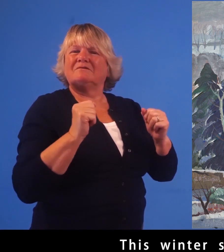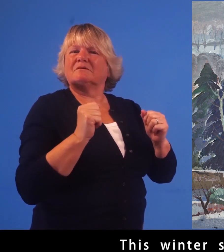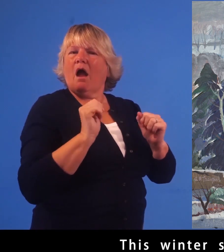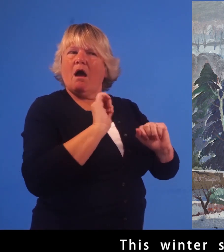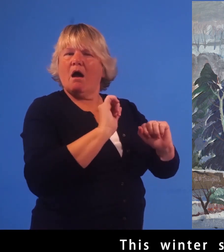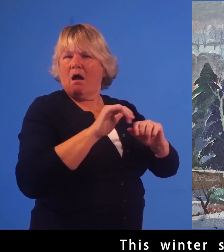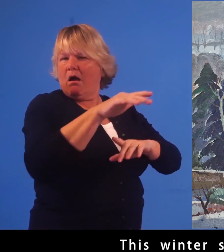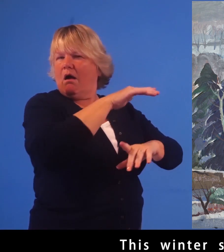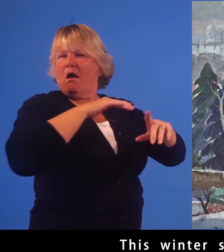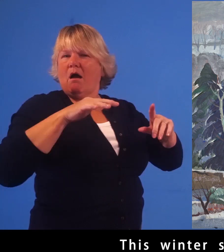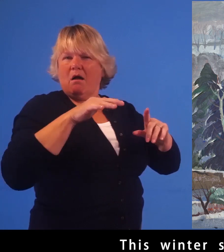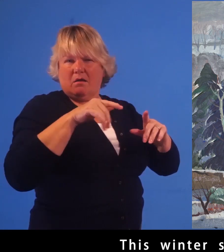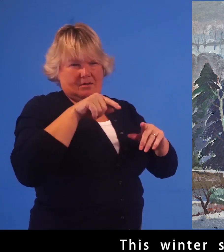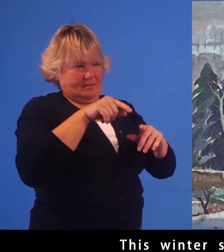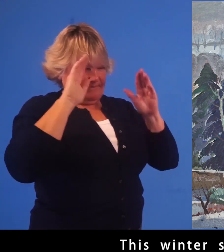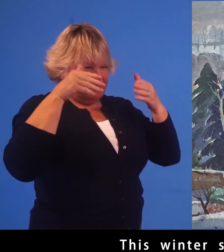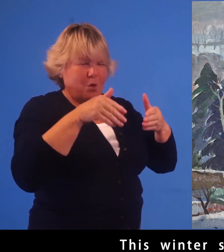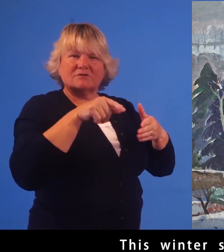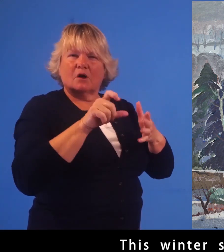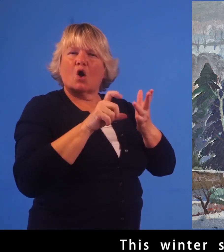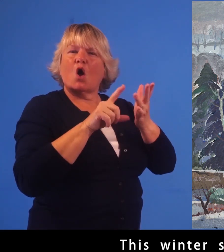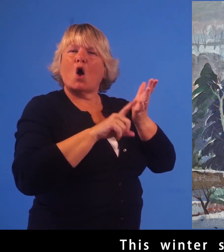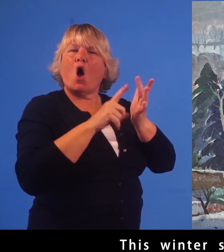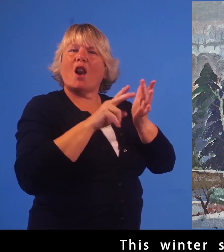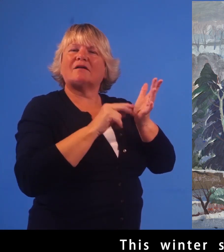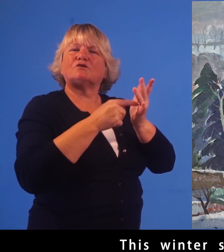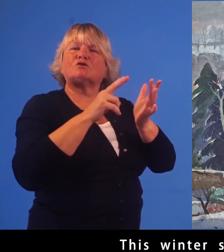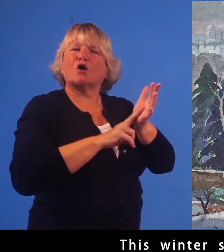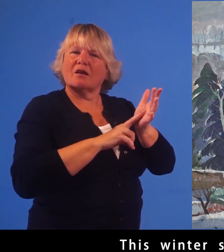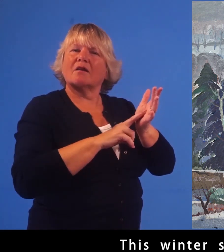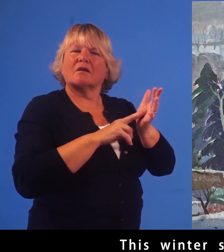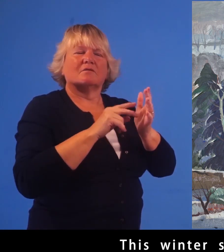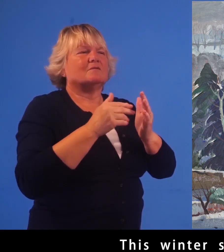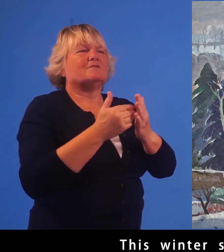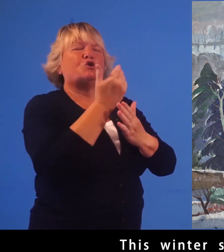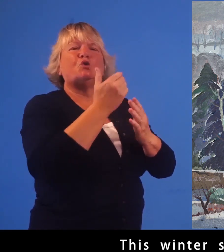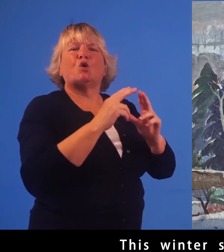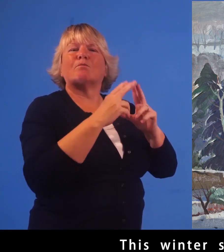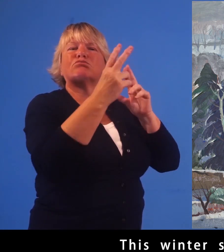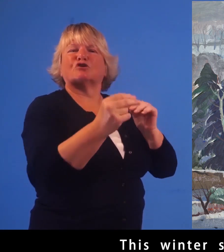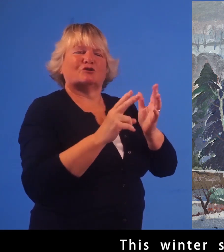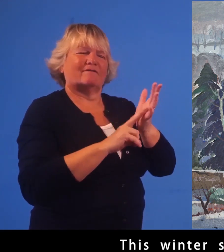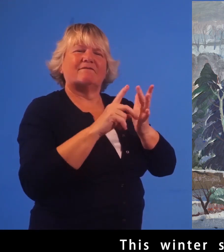This winter scene centres on the Colinton New Bridge Viaduct.